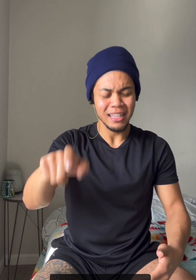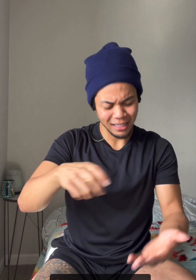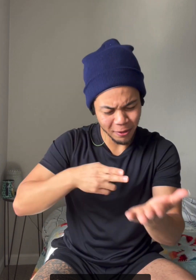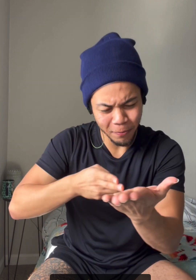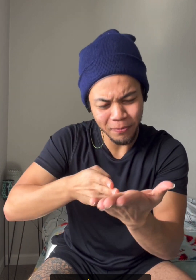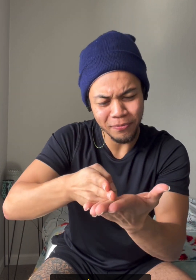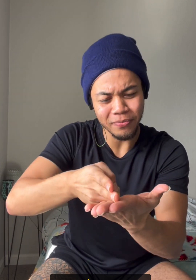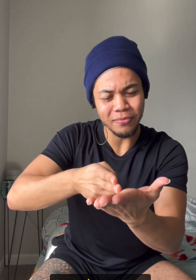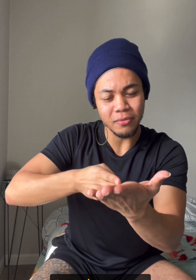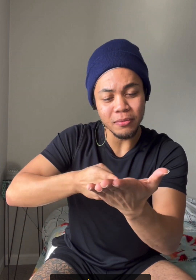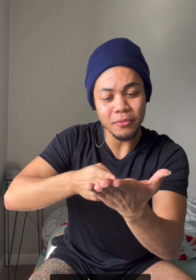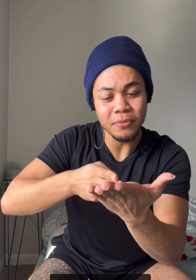humanity